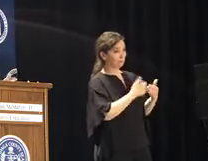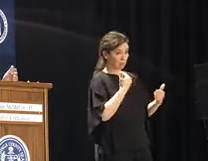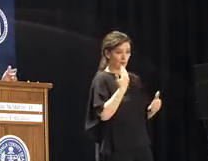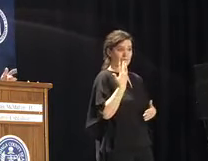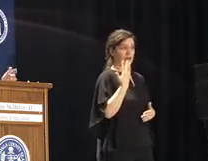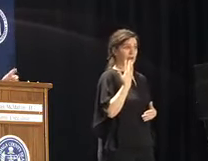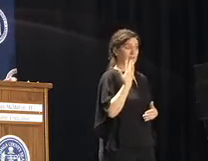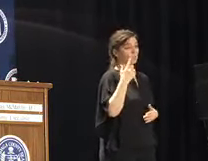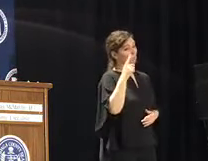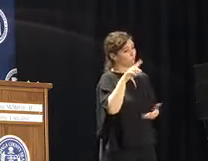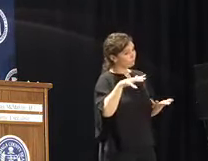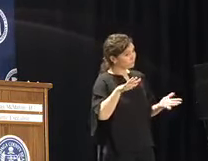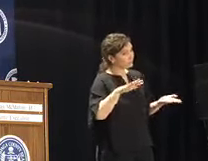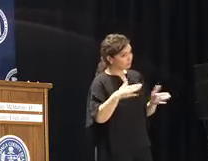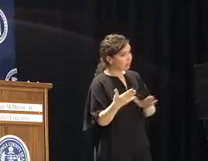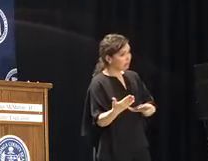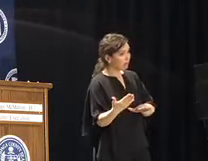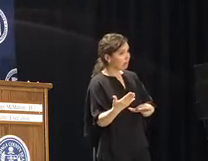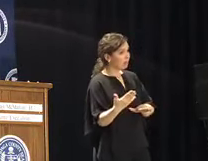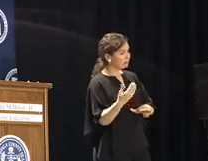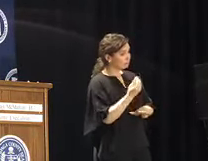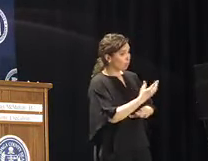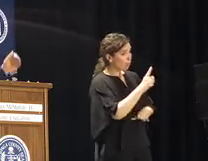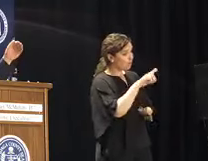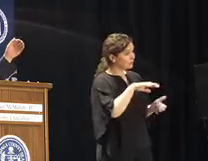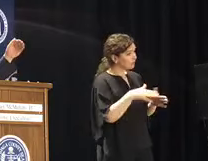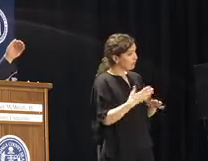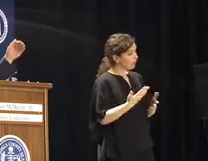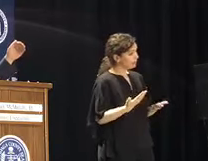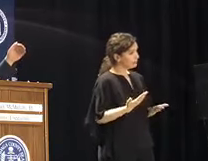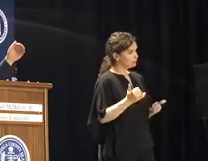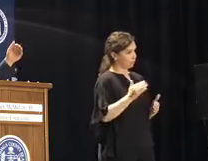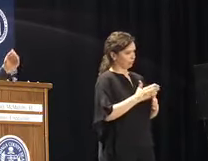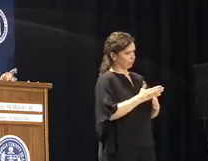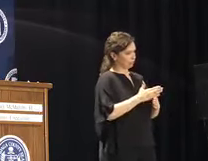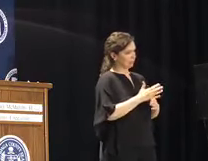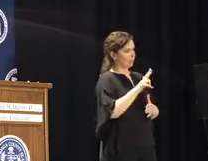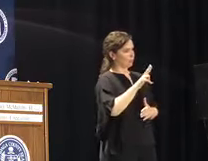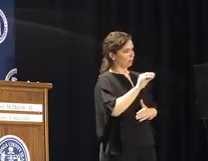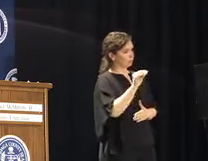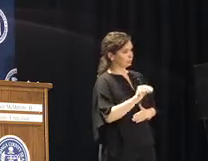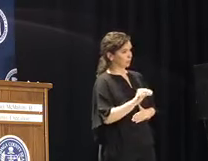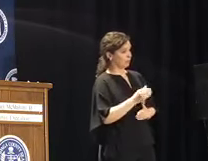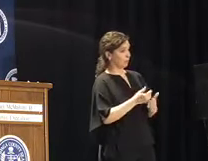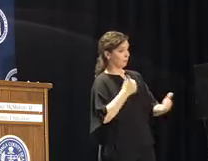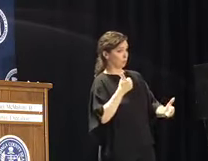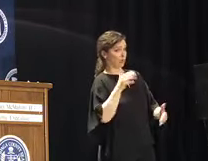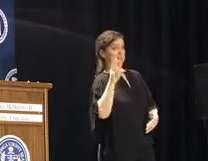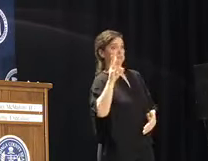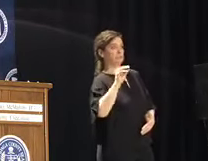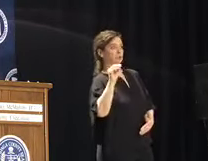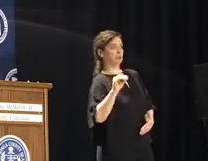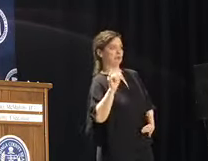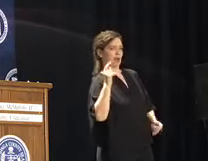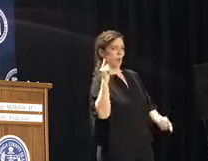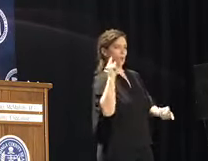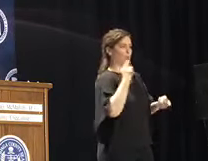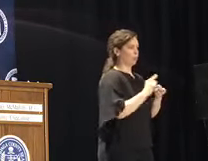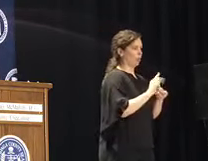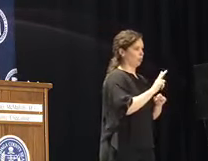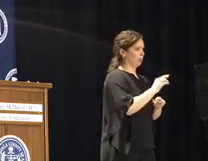is 3% range right now. It was at 6% for a while. It's gone down. That's not saying any of these